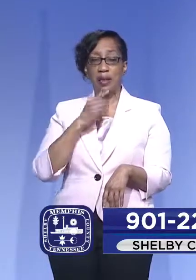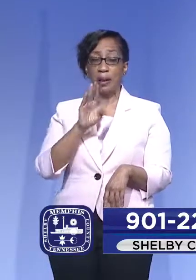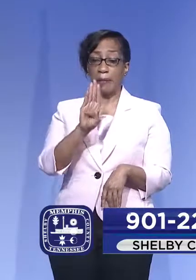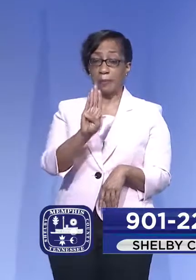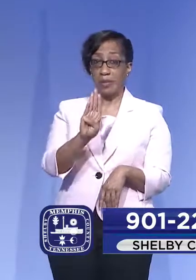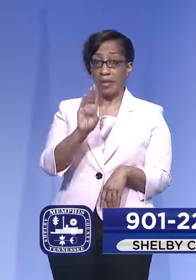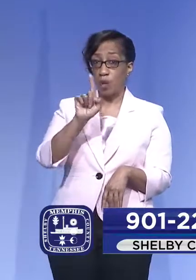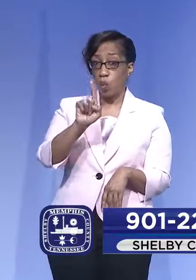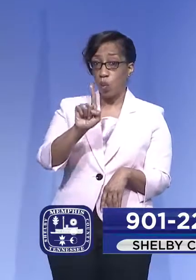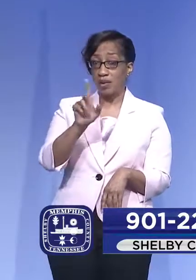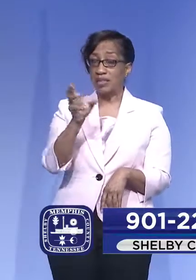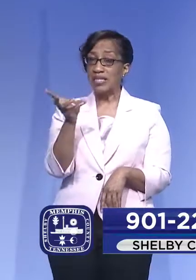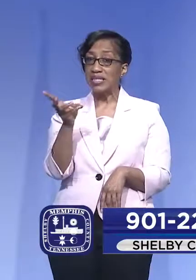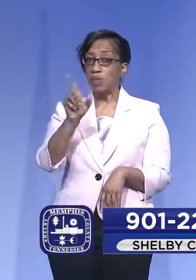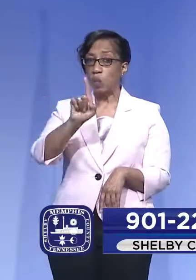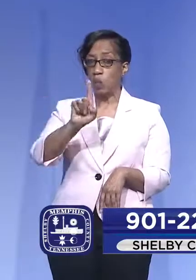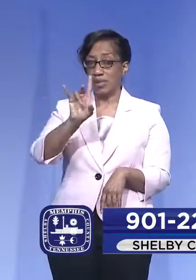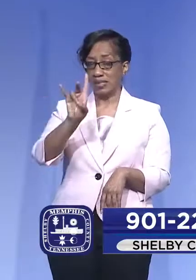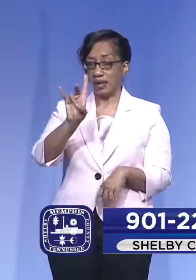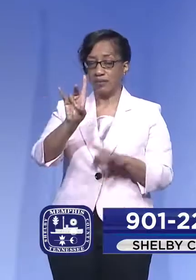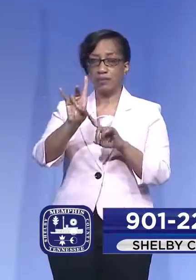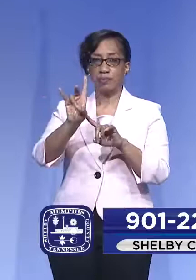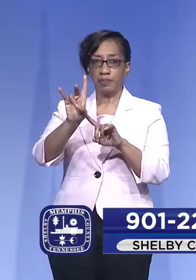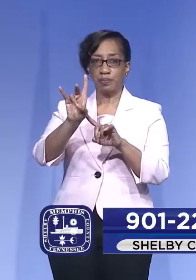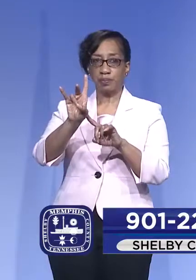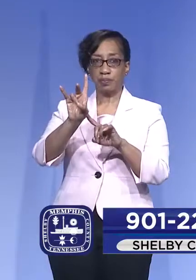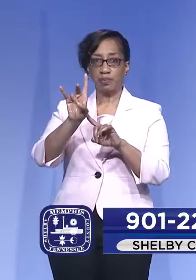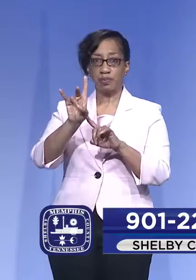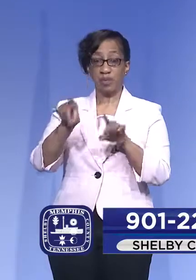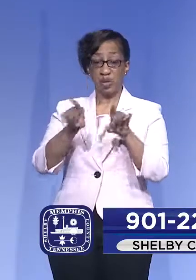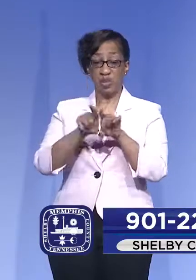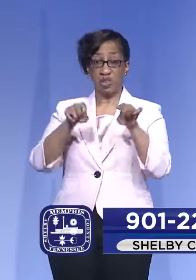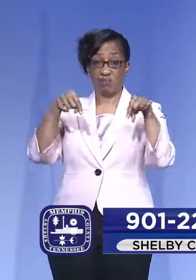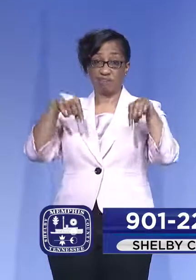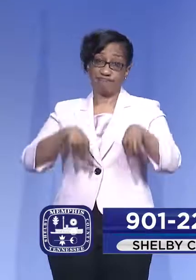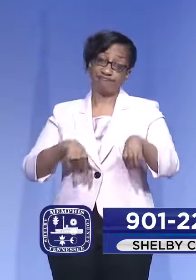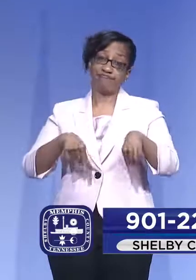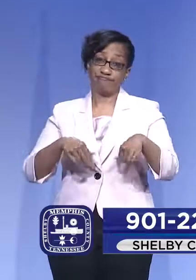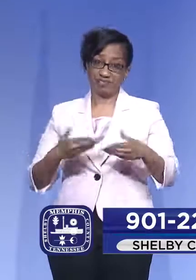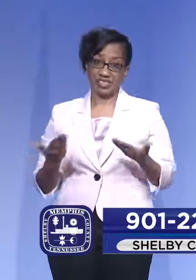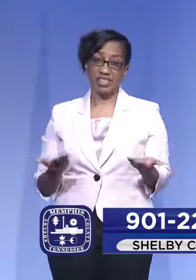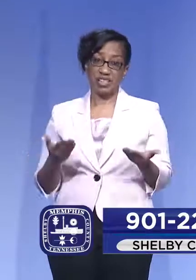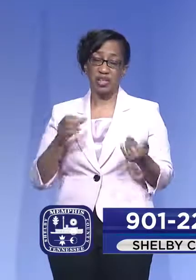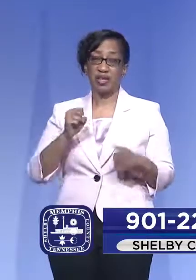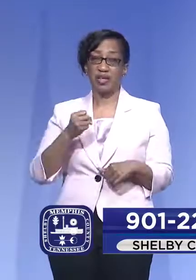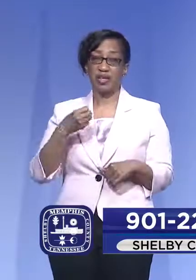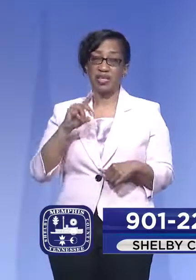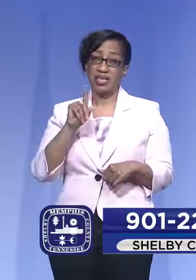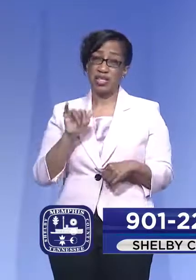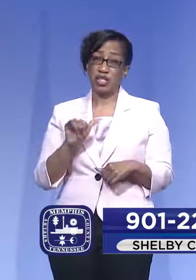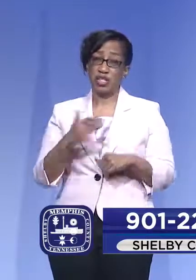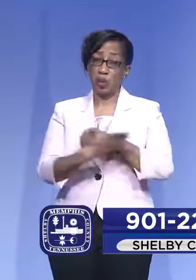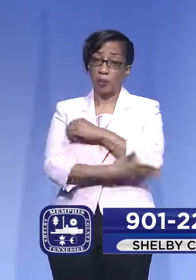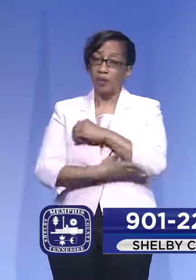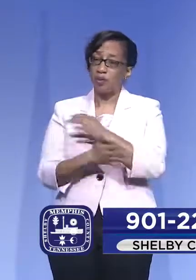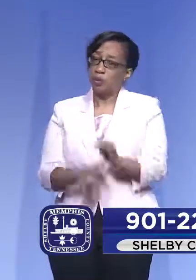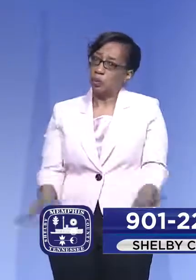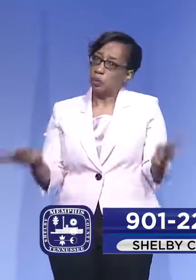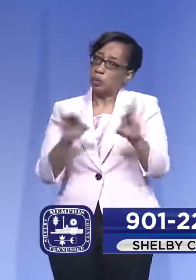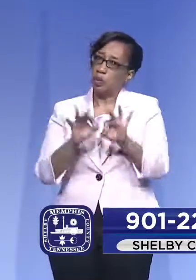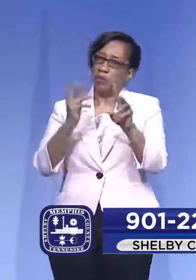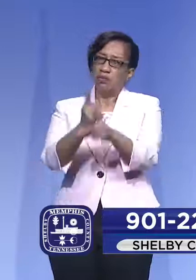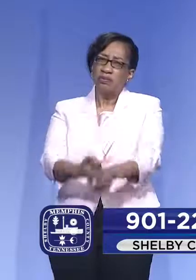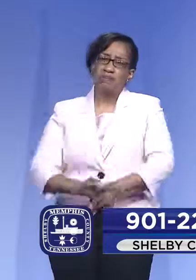B1617. That virus has been detected this week in Shelby County. So we need to remain vigilant